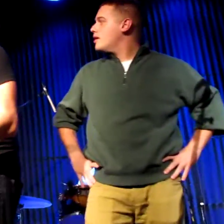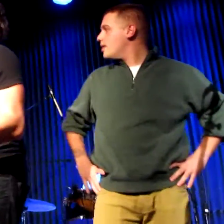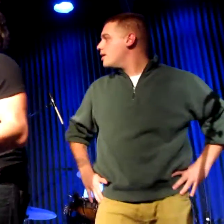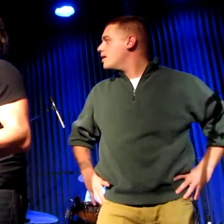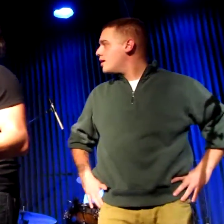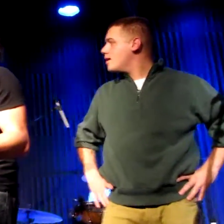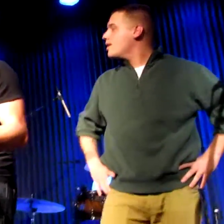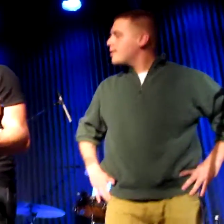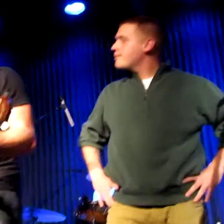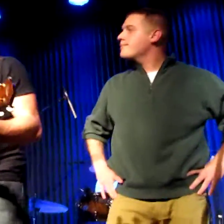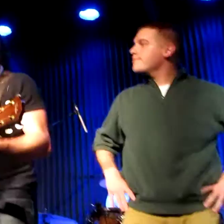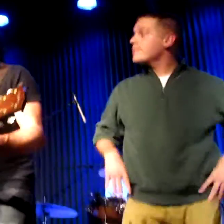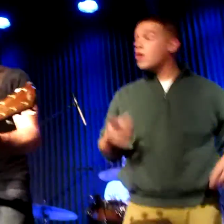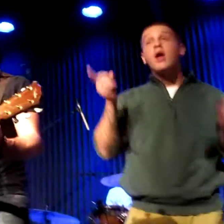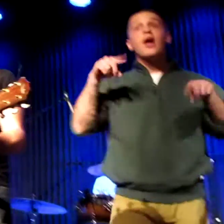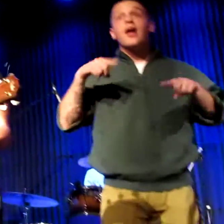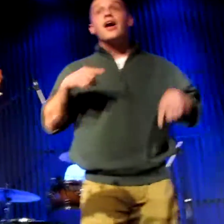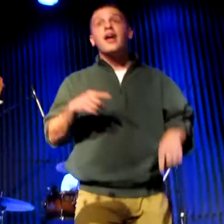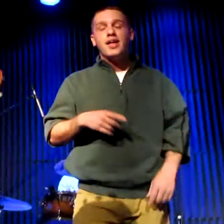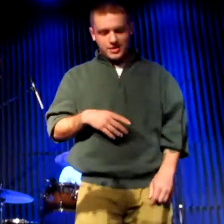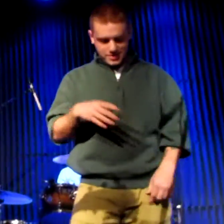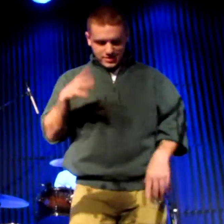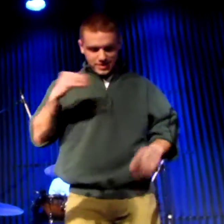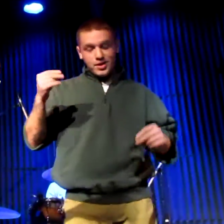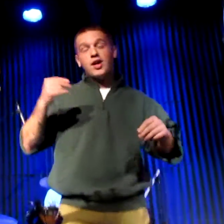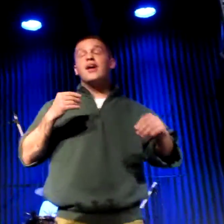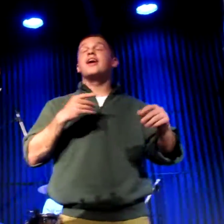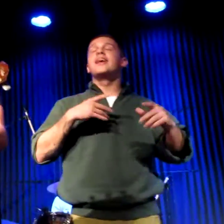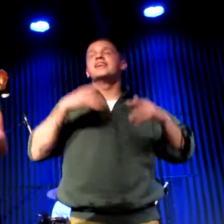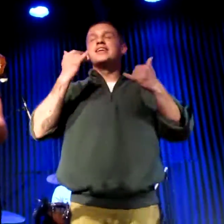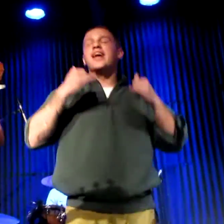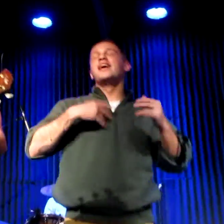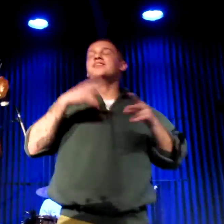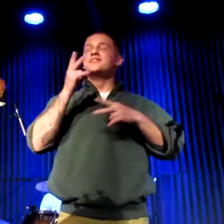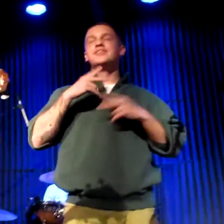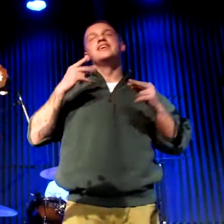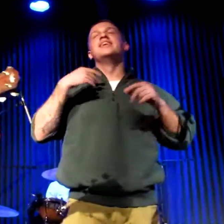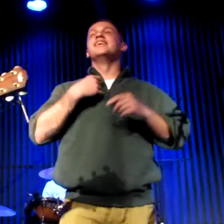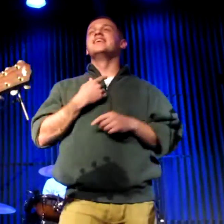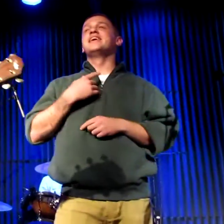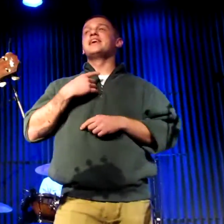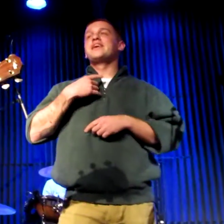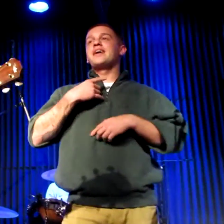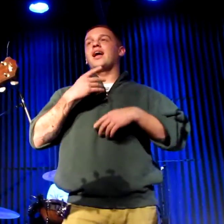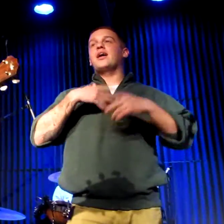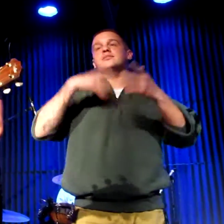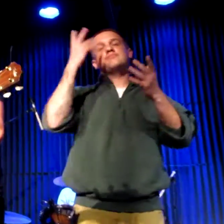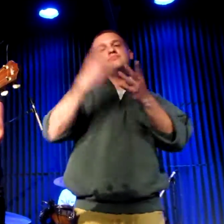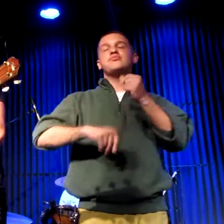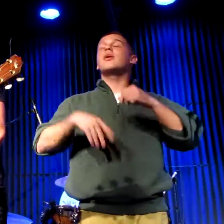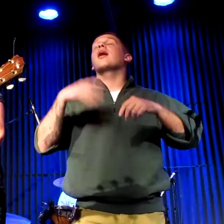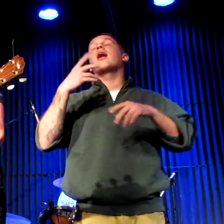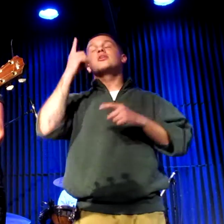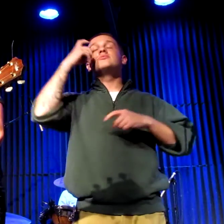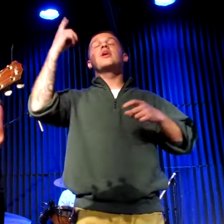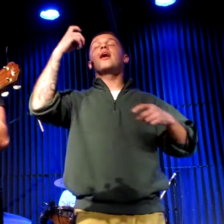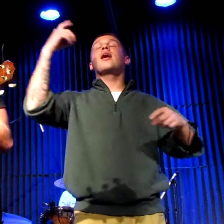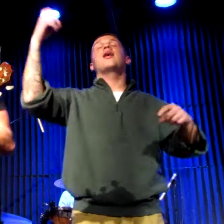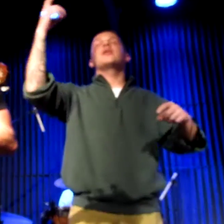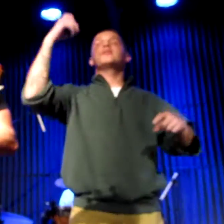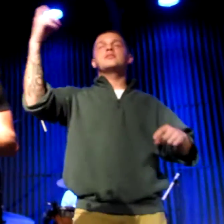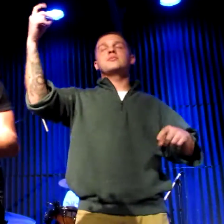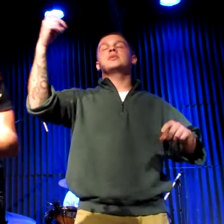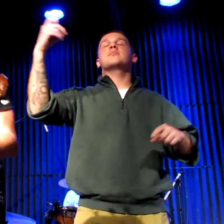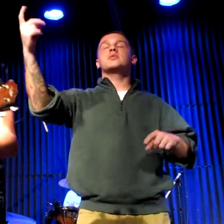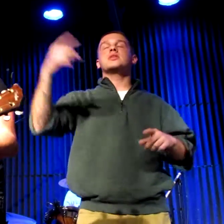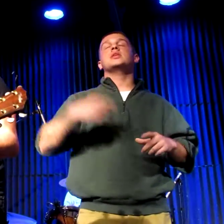It's coming around. And the yawning vestal virgins all have given up the dream. The prosthetic prophet con men